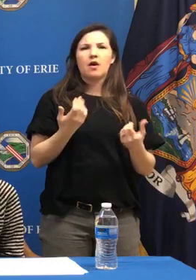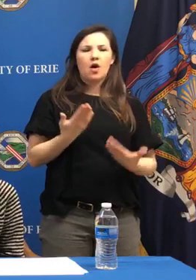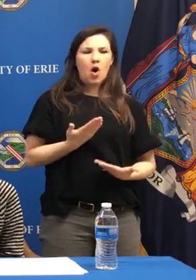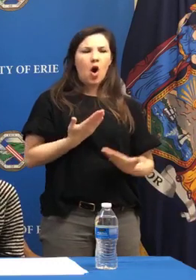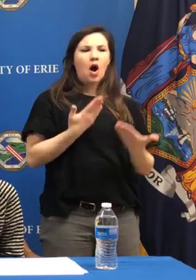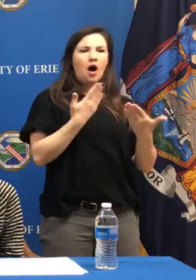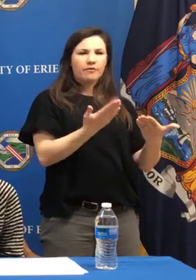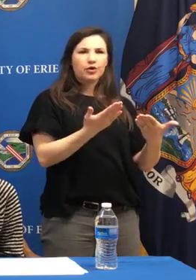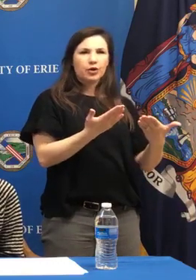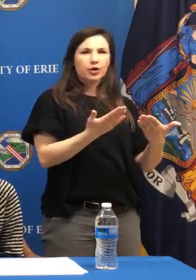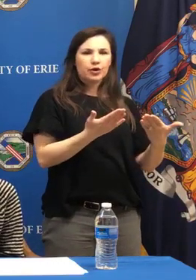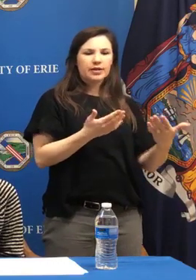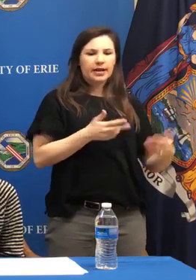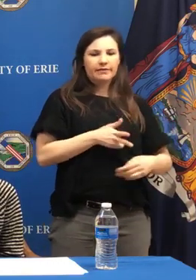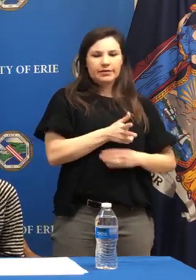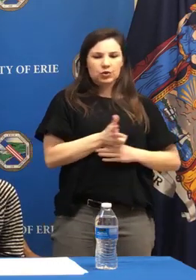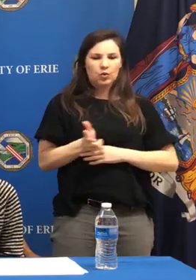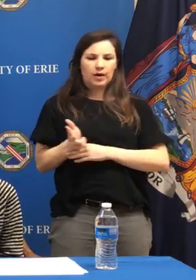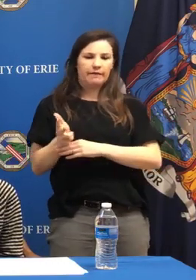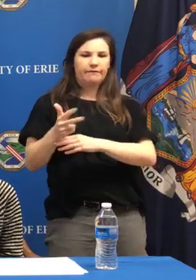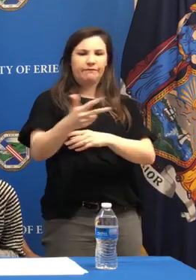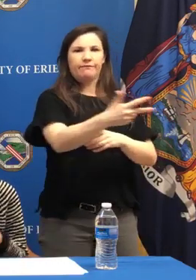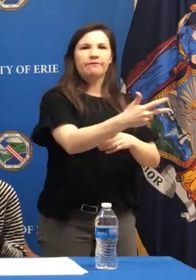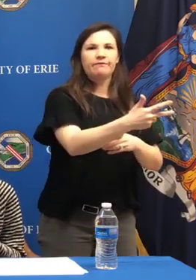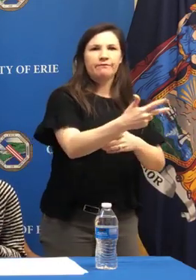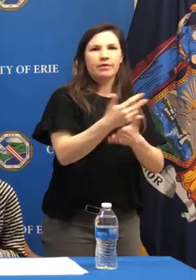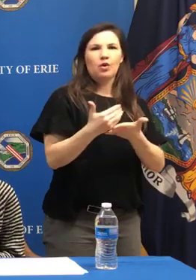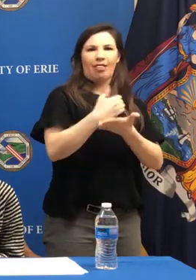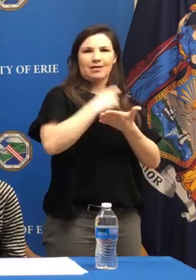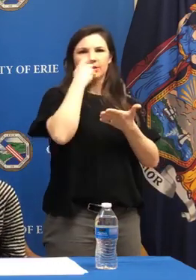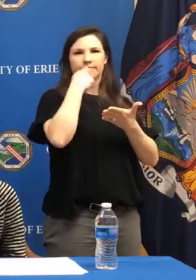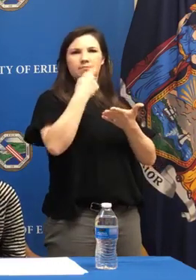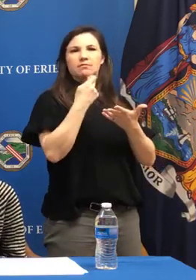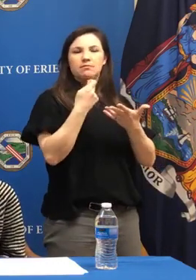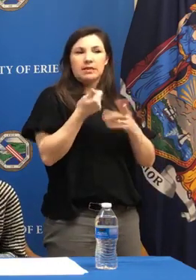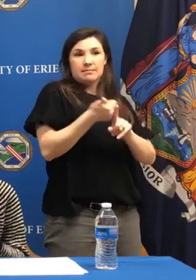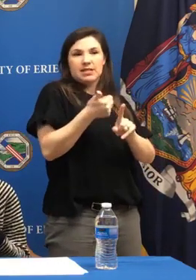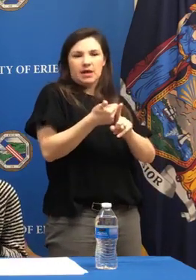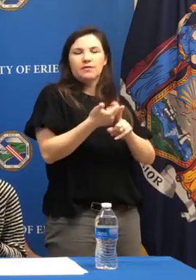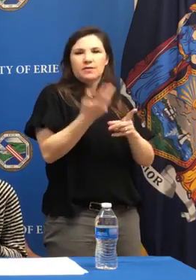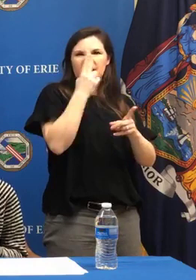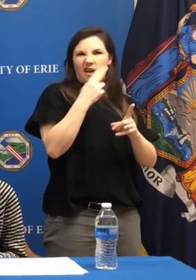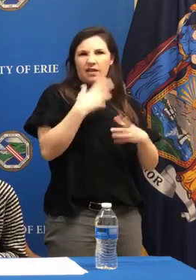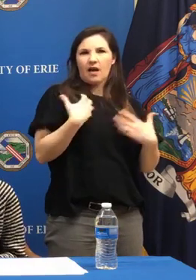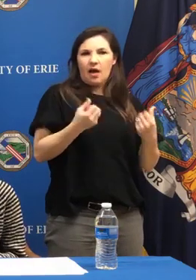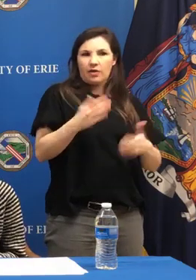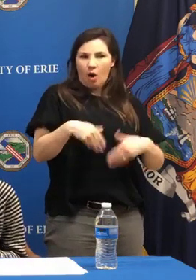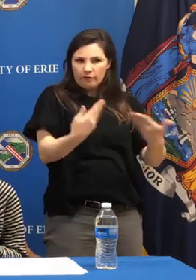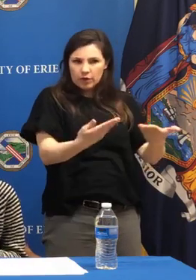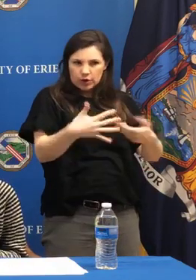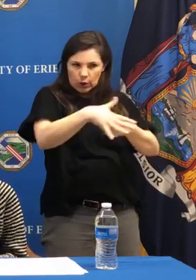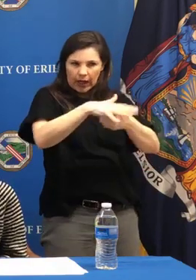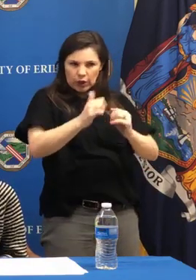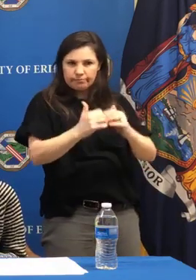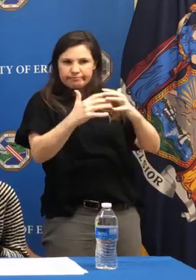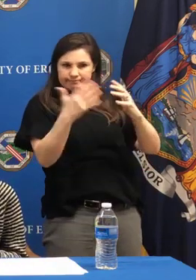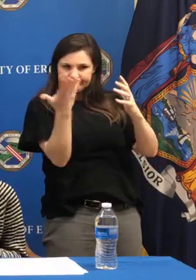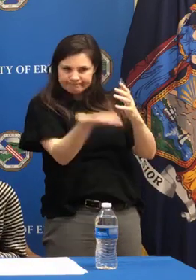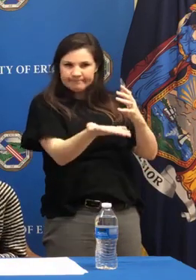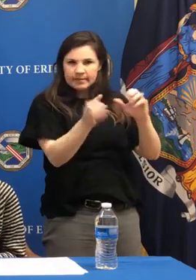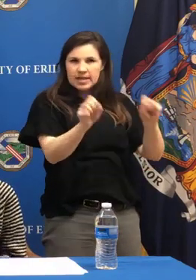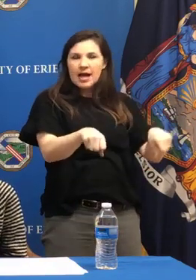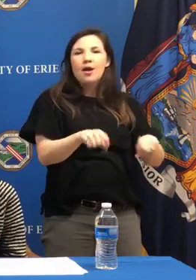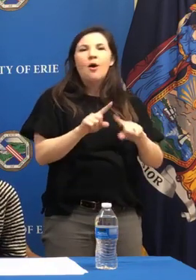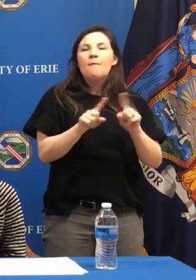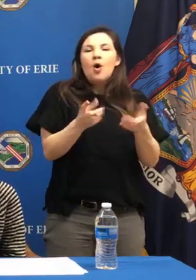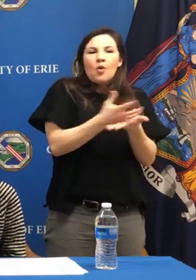these drive-through specimen collection clinics themselves. However, we're all out of enough of these